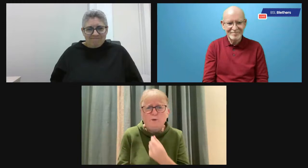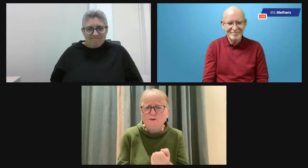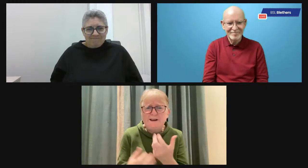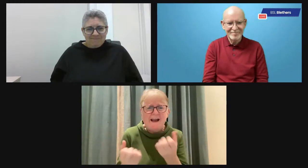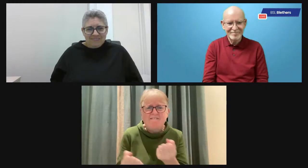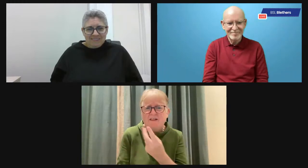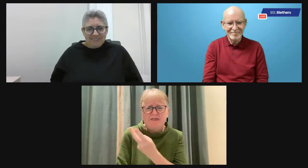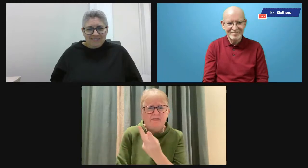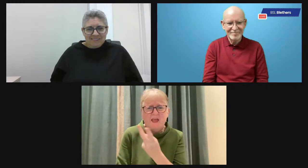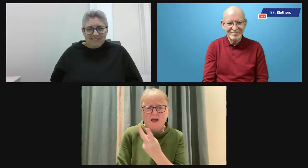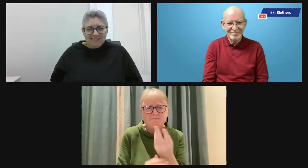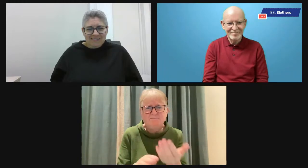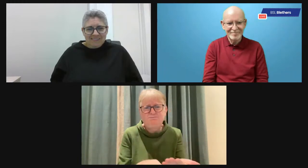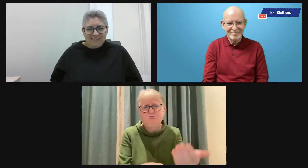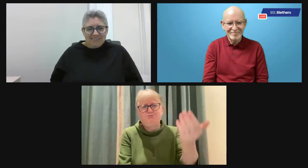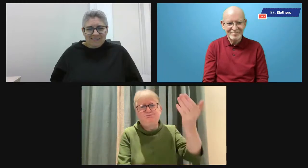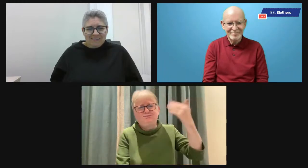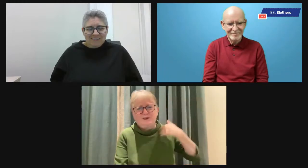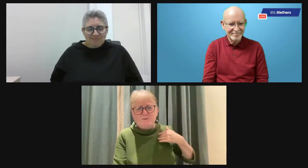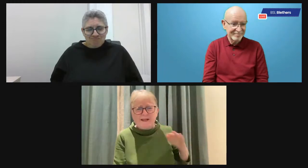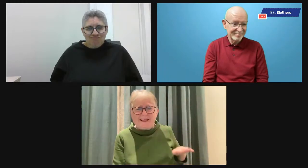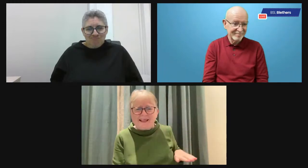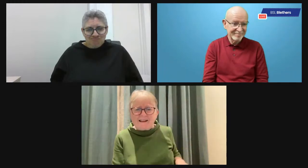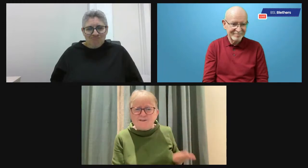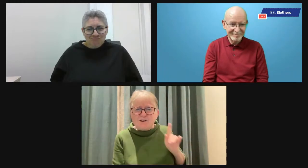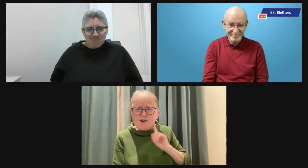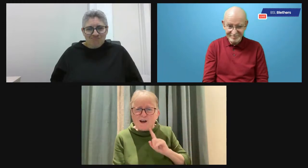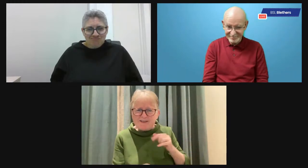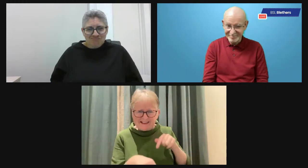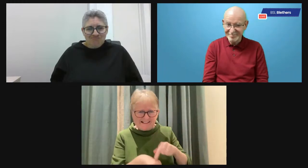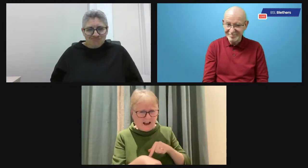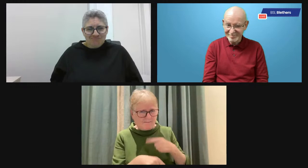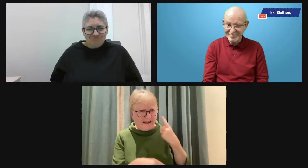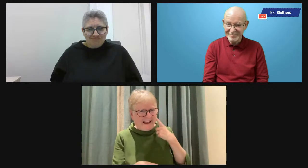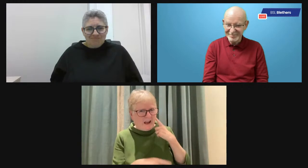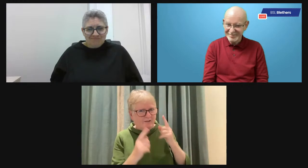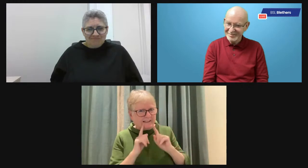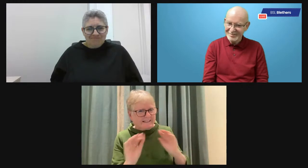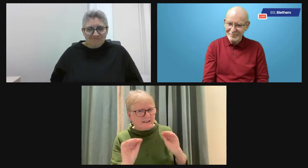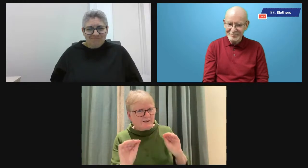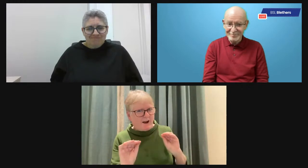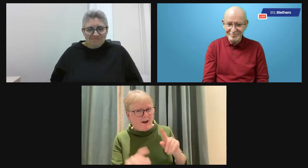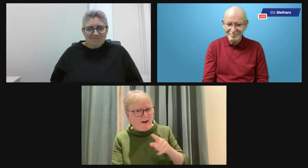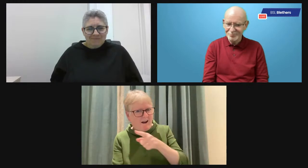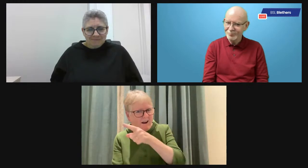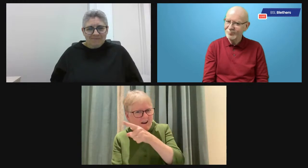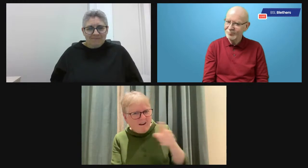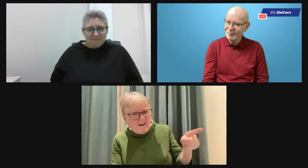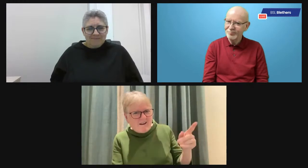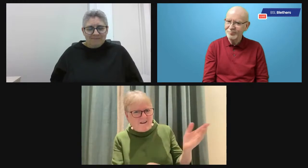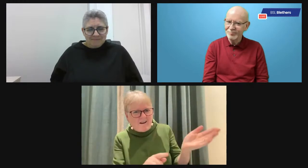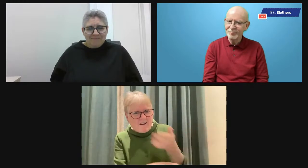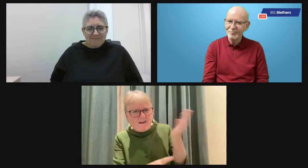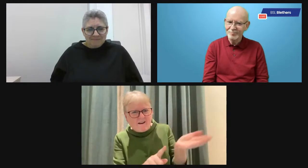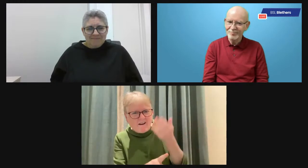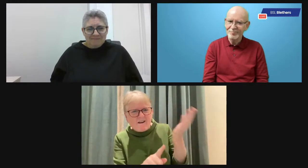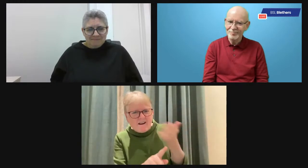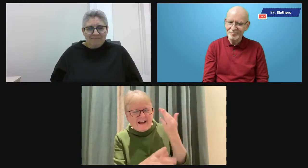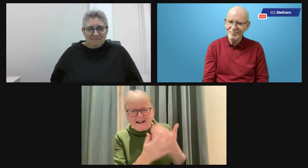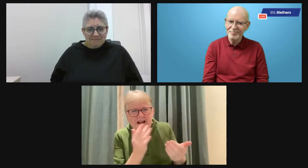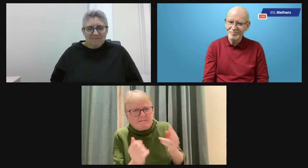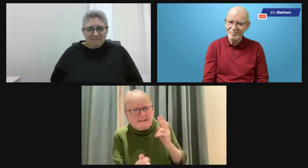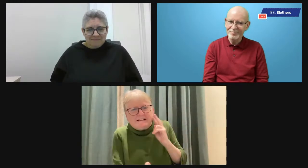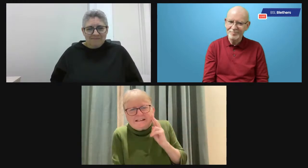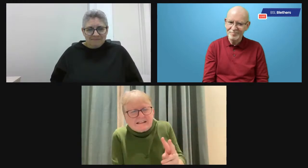Yeah, it was just lovely. And I looked at these people and I thought I really wanted to be them, little me, young me, when I was just a